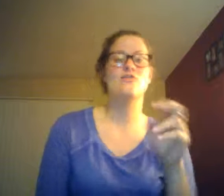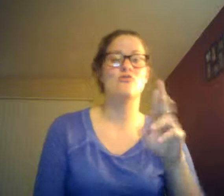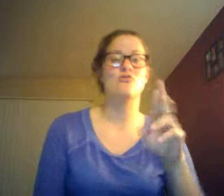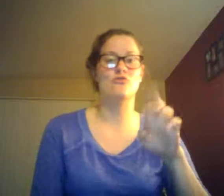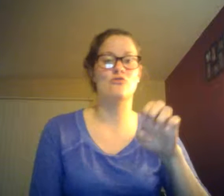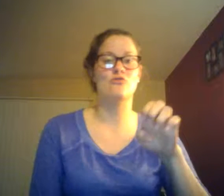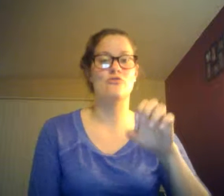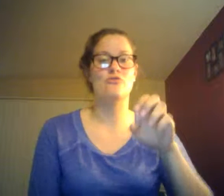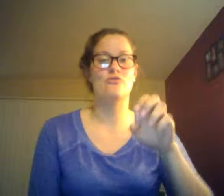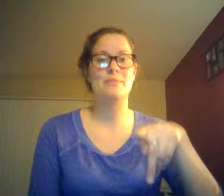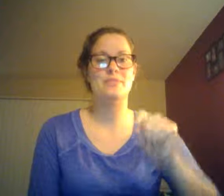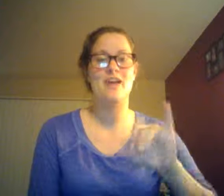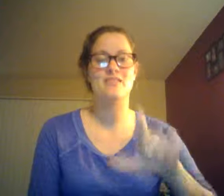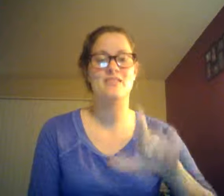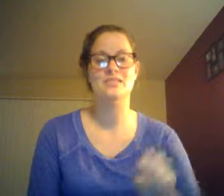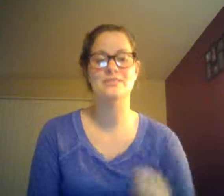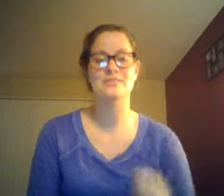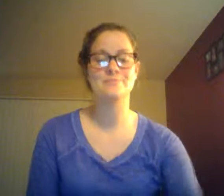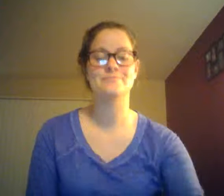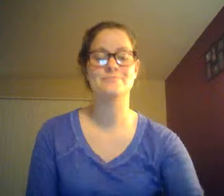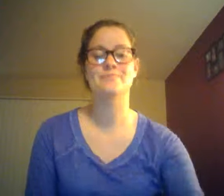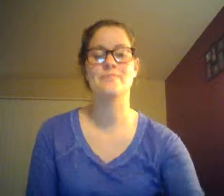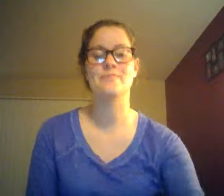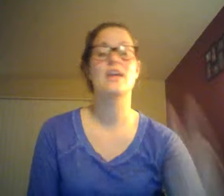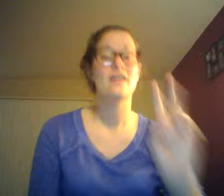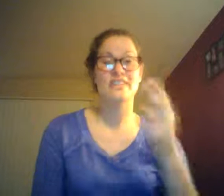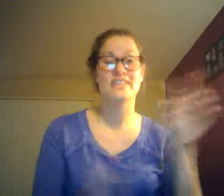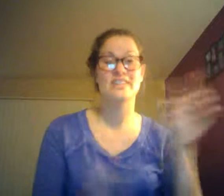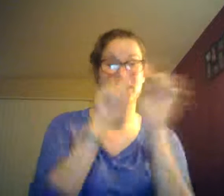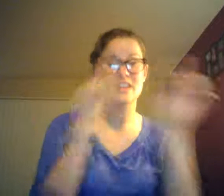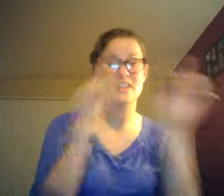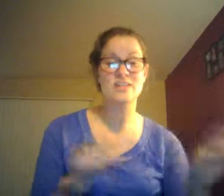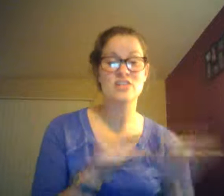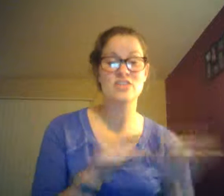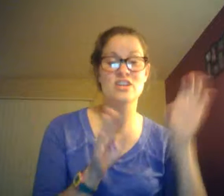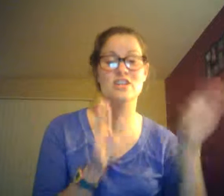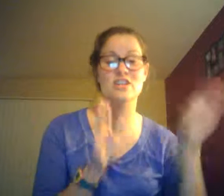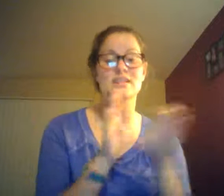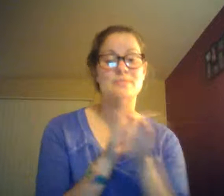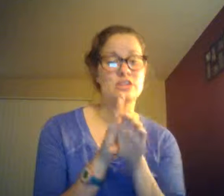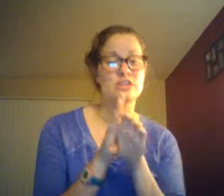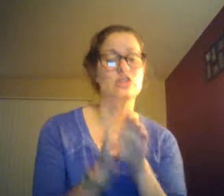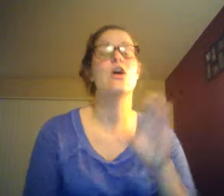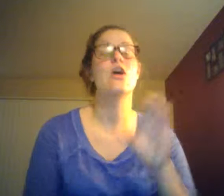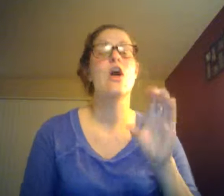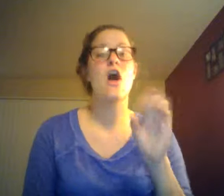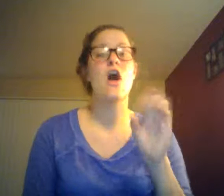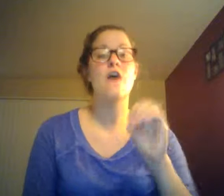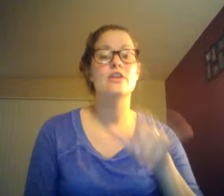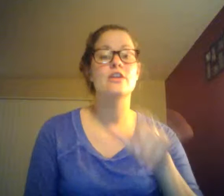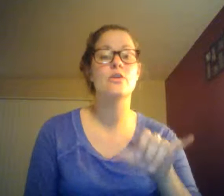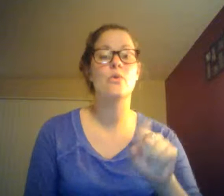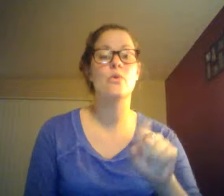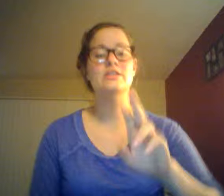and reptiles. The second image is a picture of an